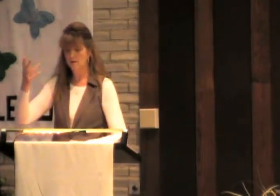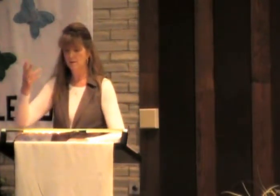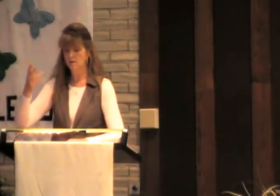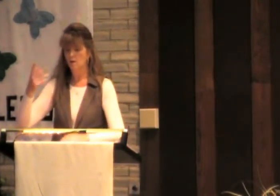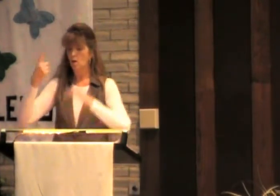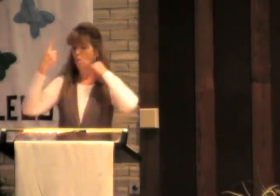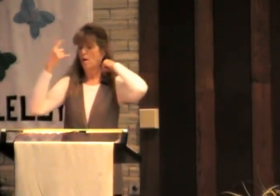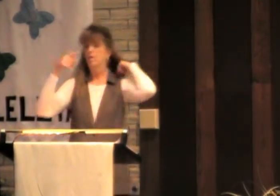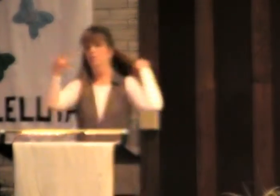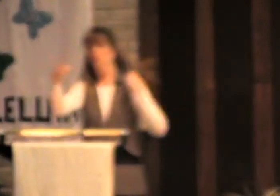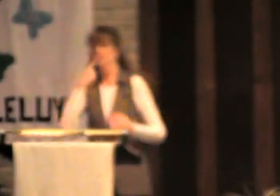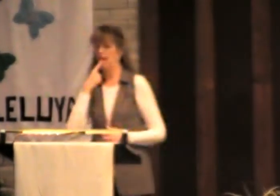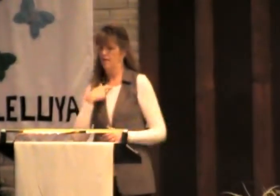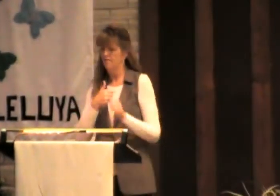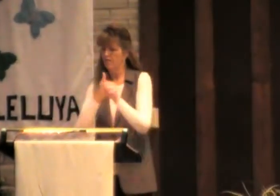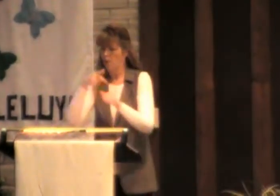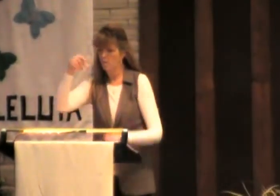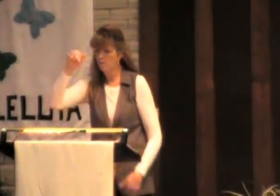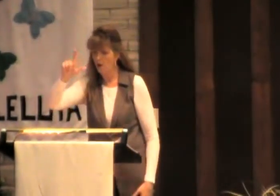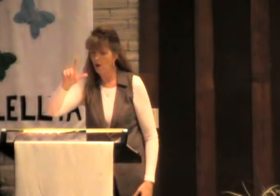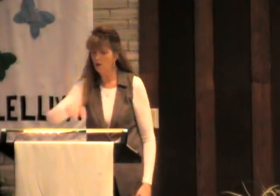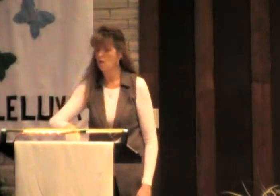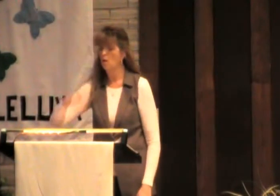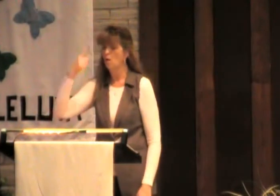Paul says,